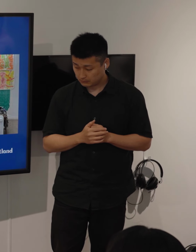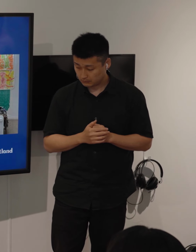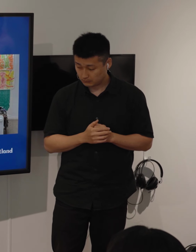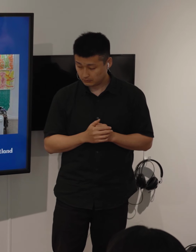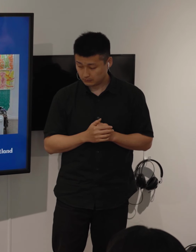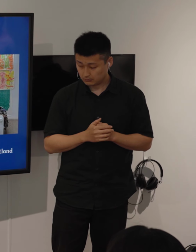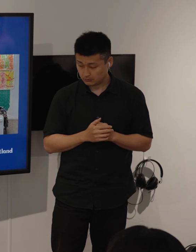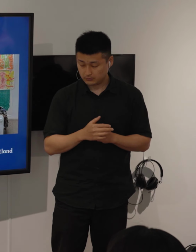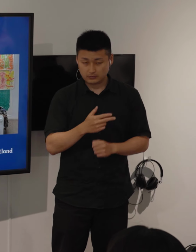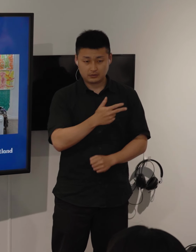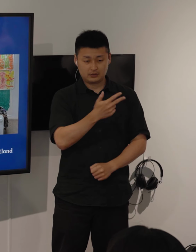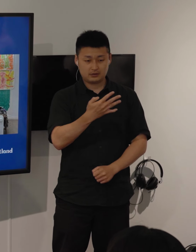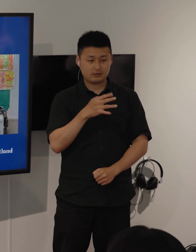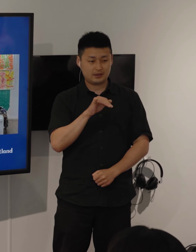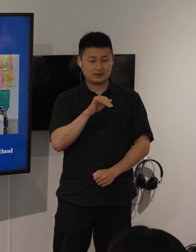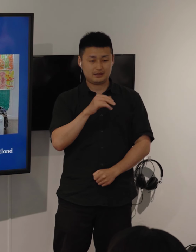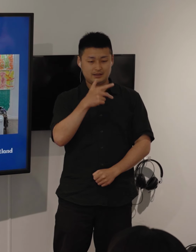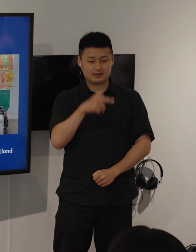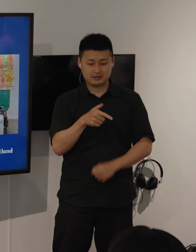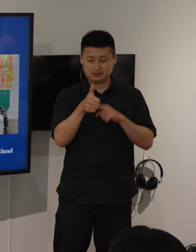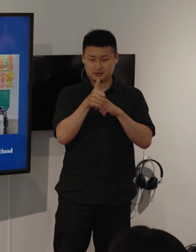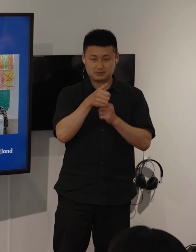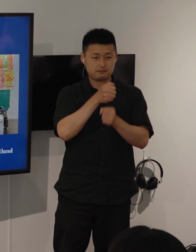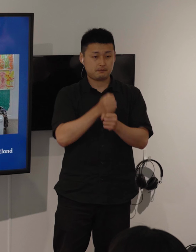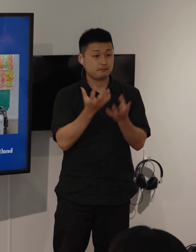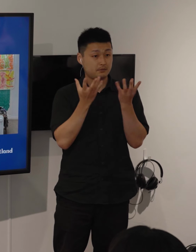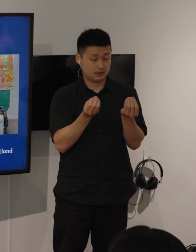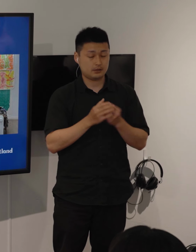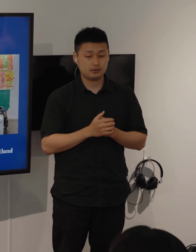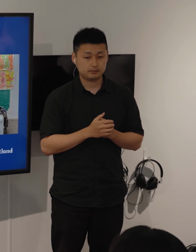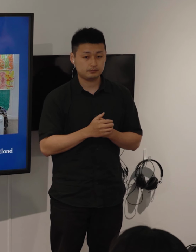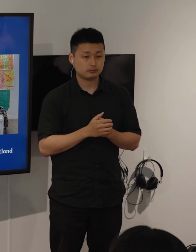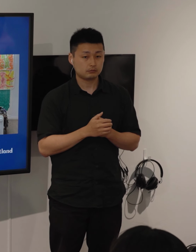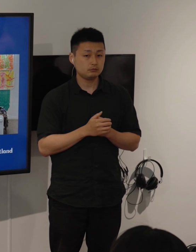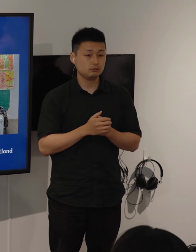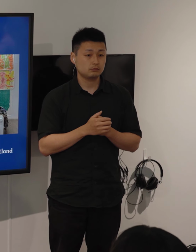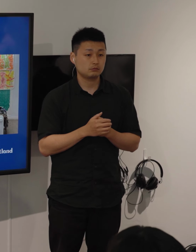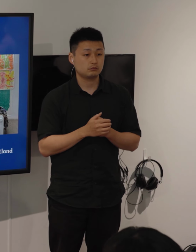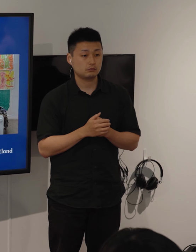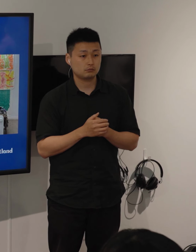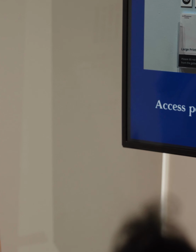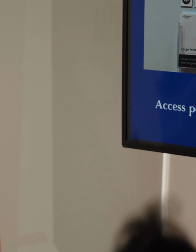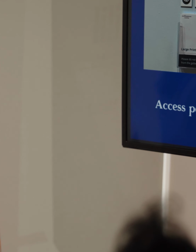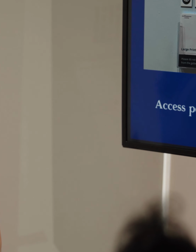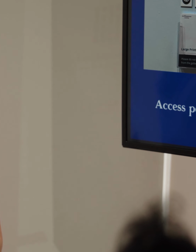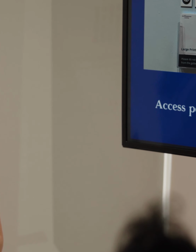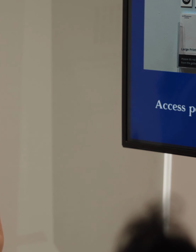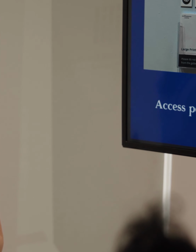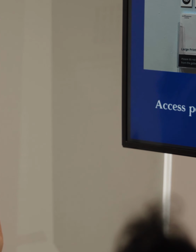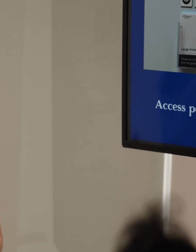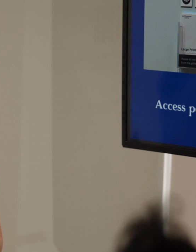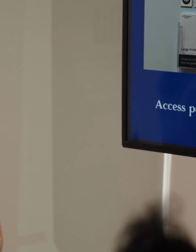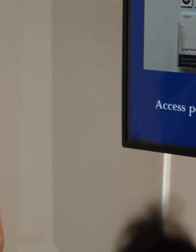about having the artists share their voice on their own terms. So we were sat on a comfy sofa, which Joyce wanted to be sat on during